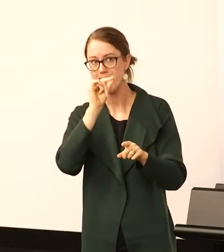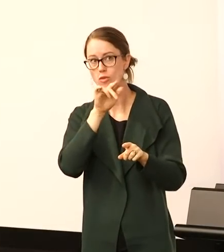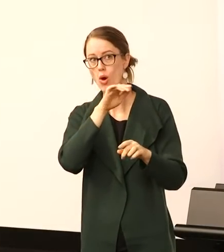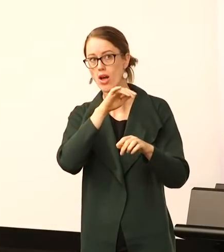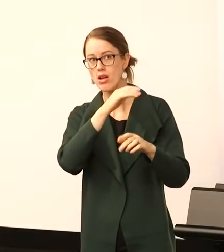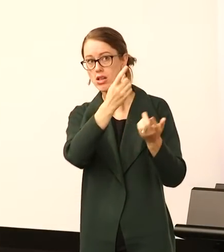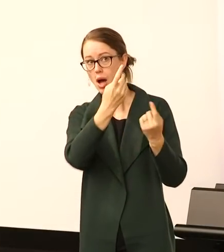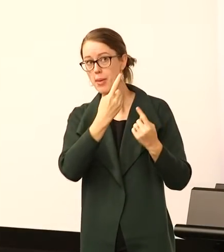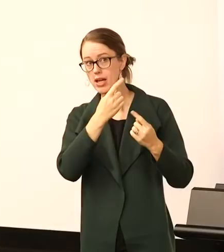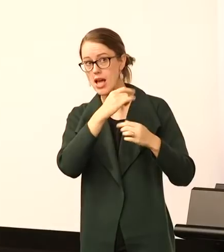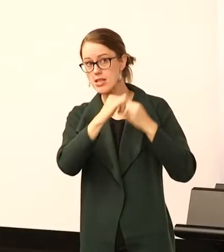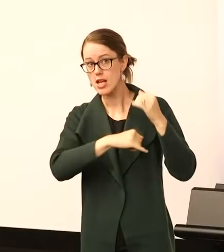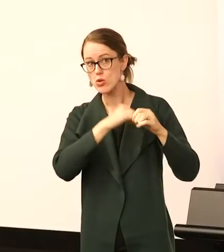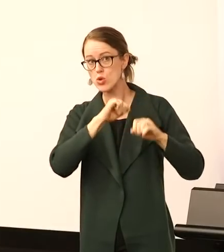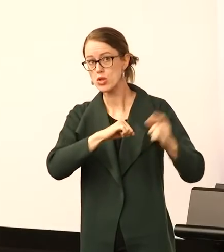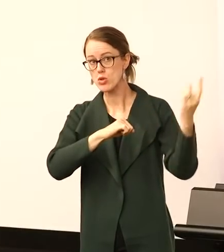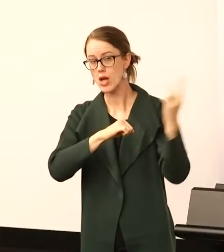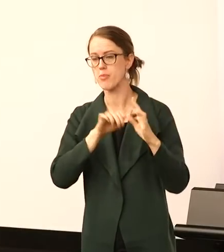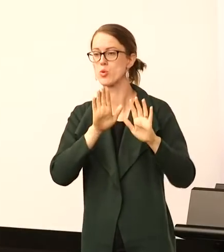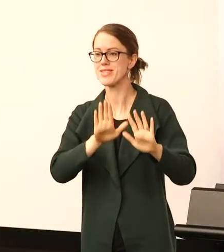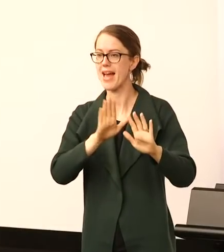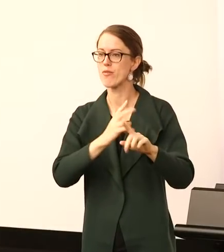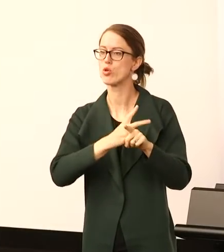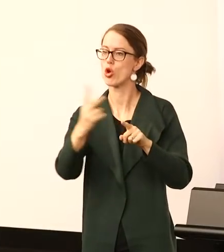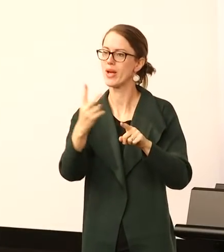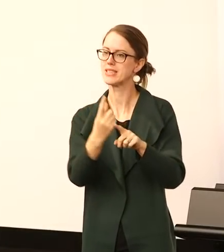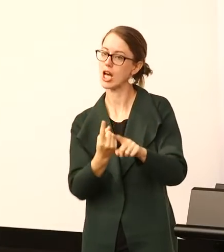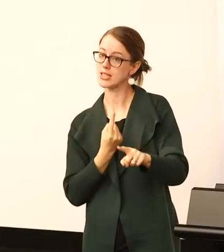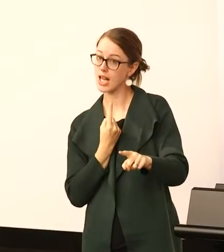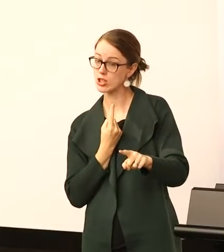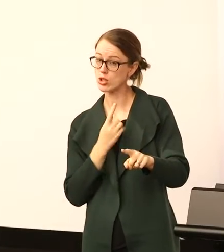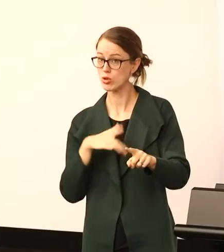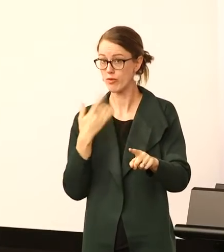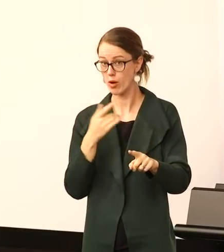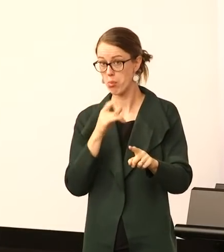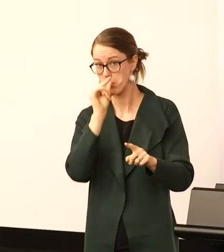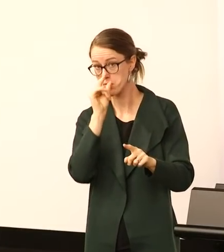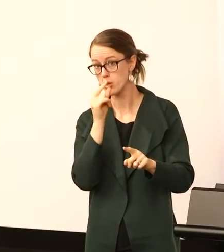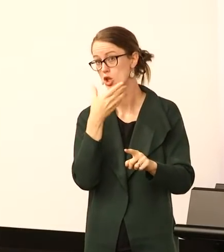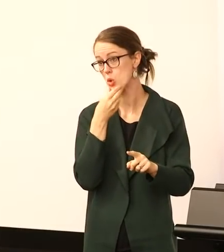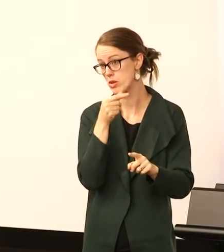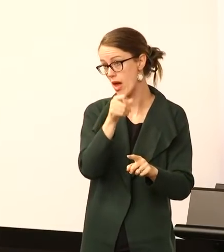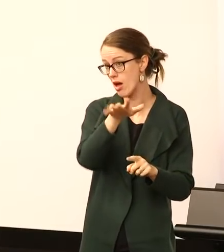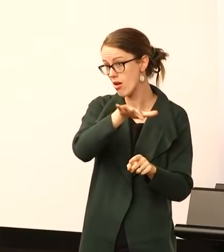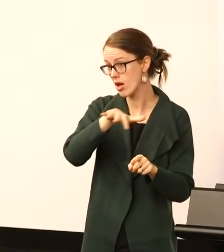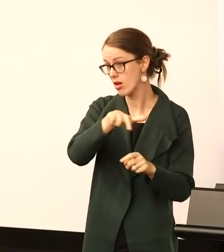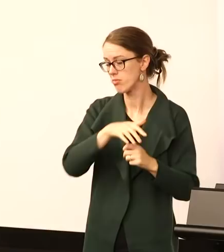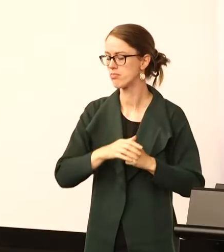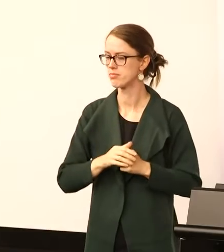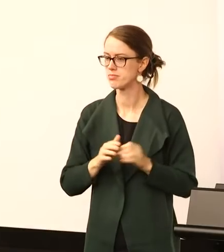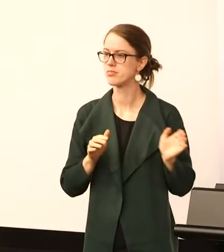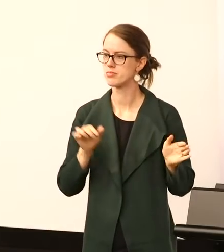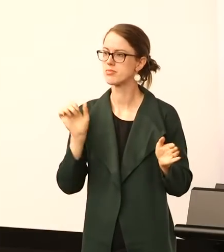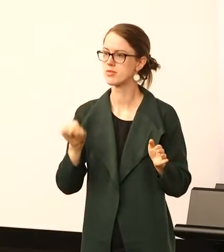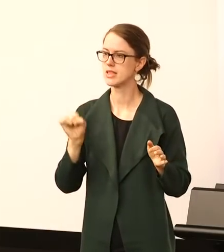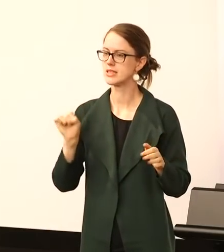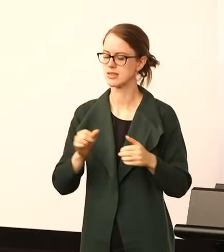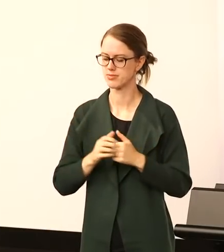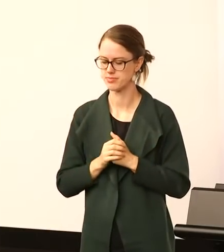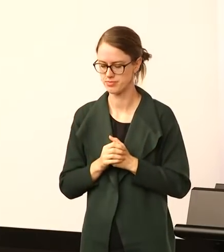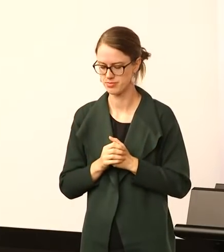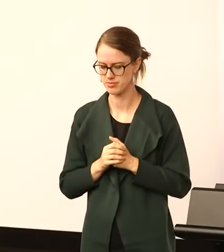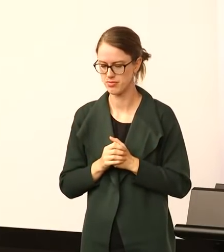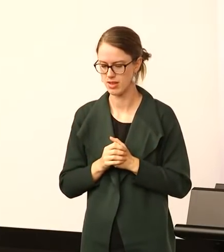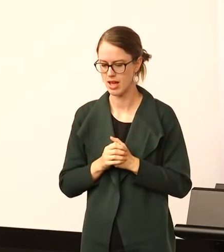international students. Would you be open to expanding those systems beyond hotels to new venues? Yes, the venue is